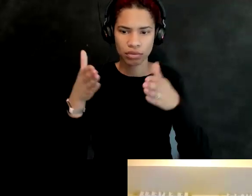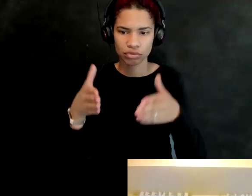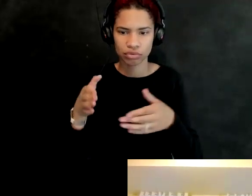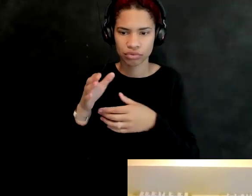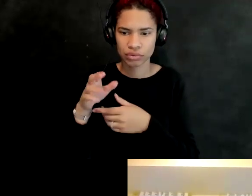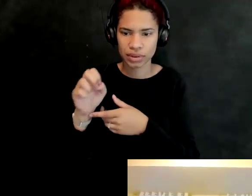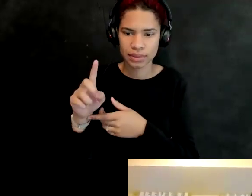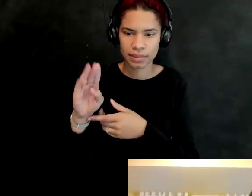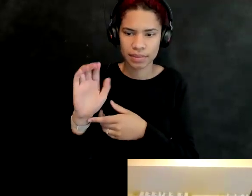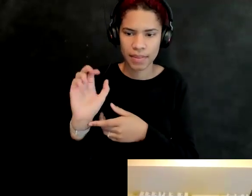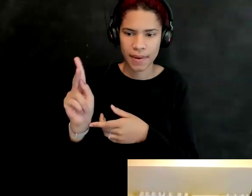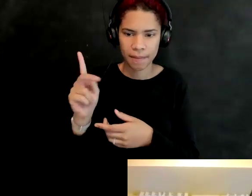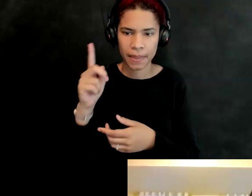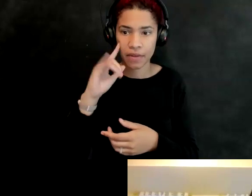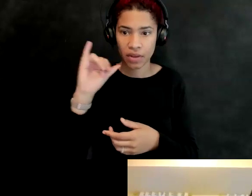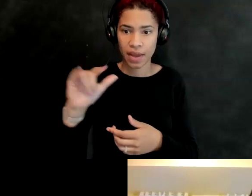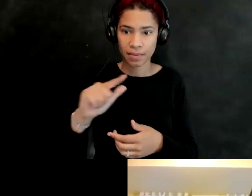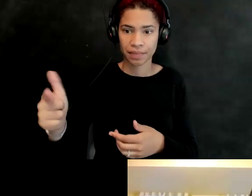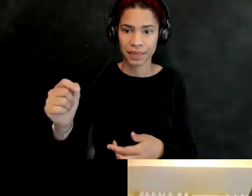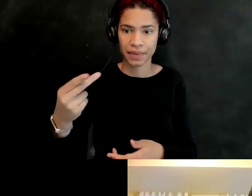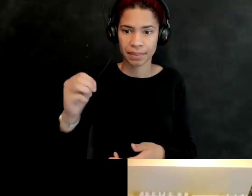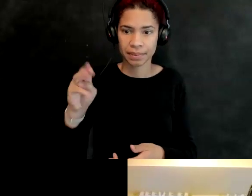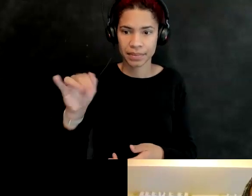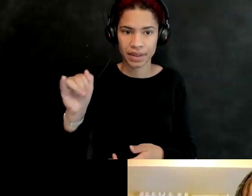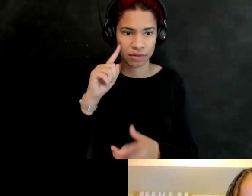that, I will turn it over to you, Thembi, to get us started.